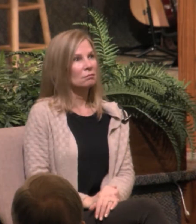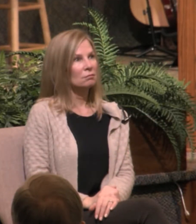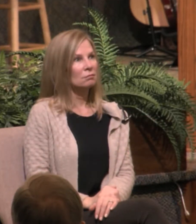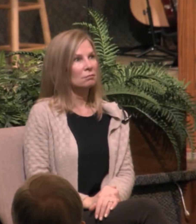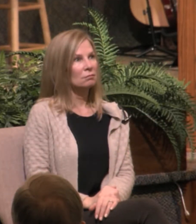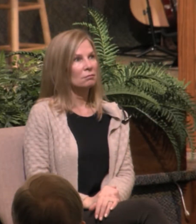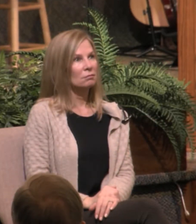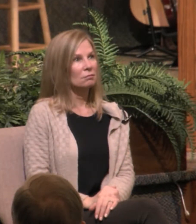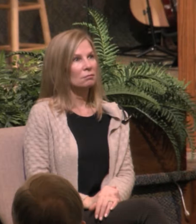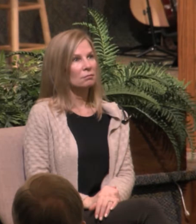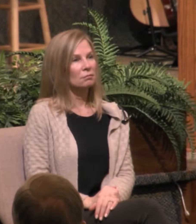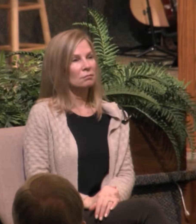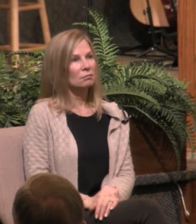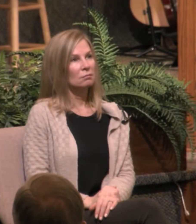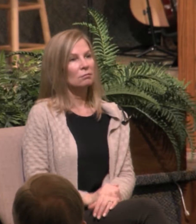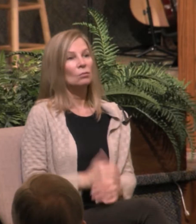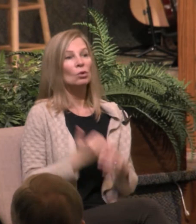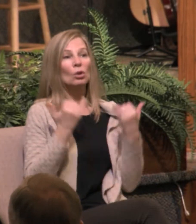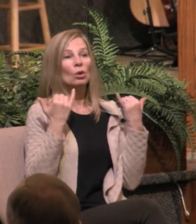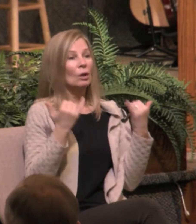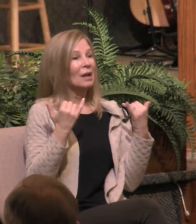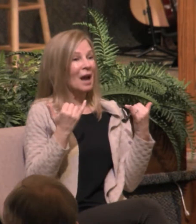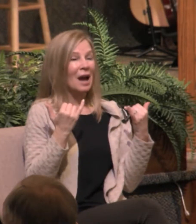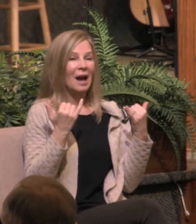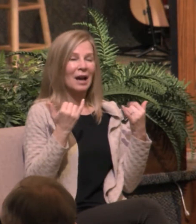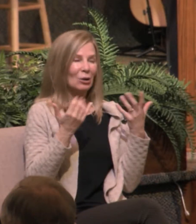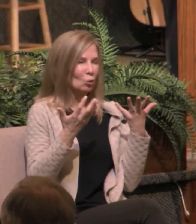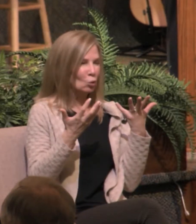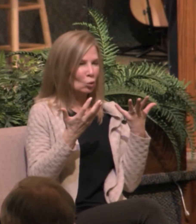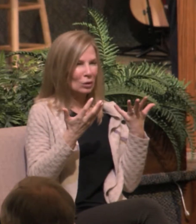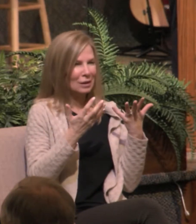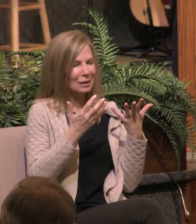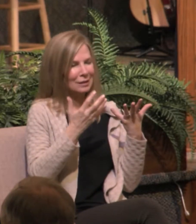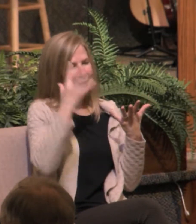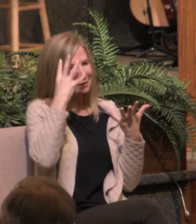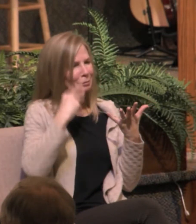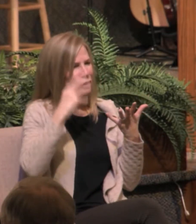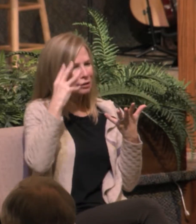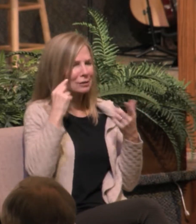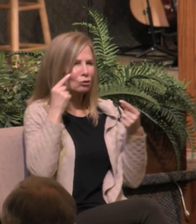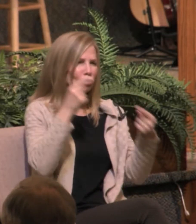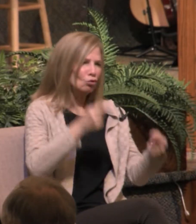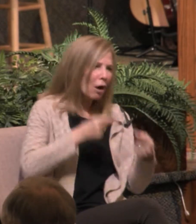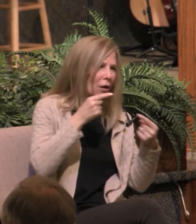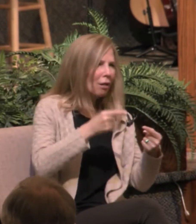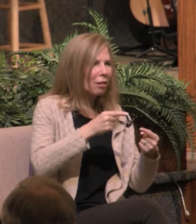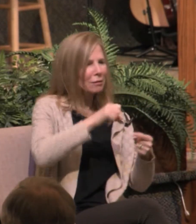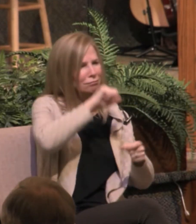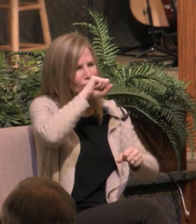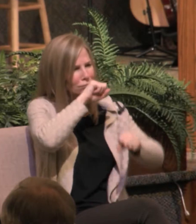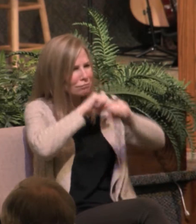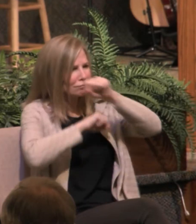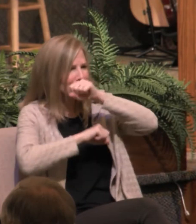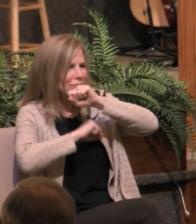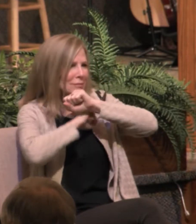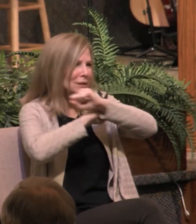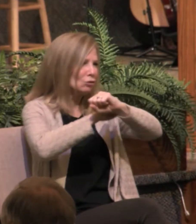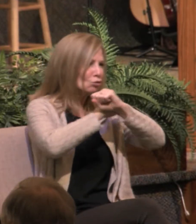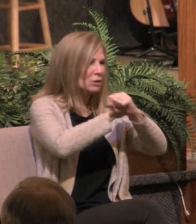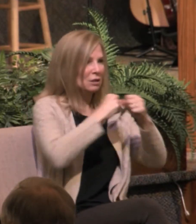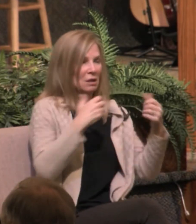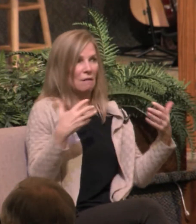So as we're dealing with those struggles, as we're dealing with those hindrances, as we're dealing with those things that make us afraid to